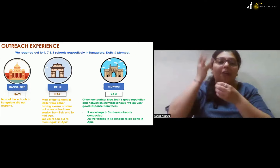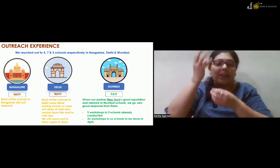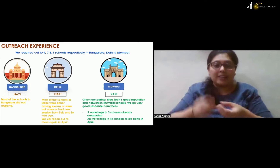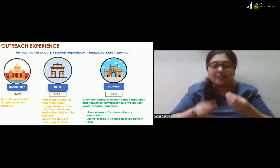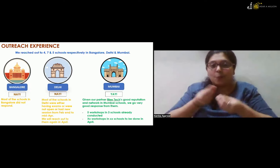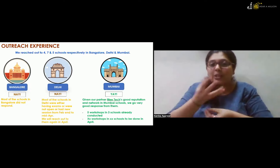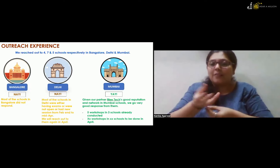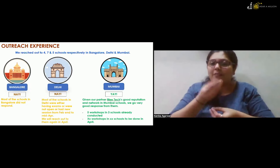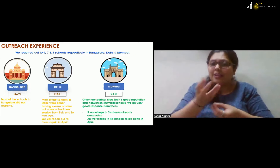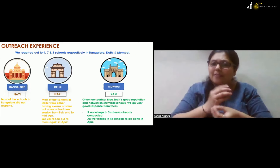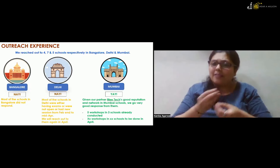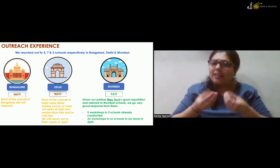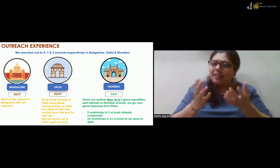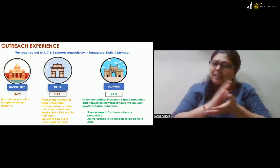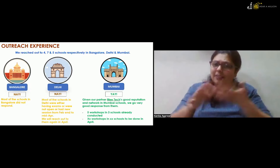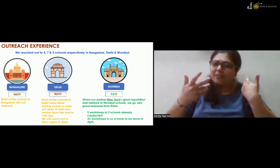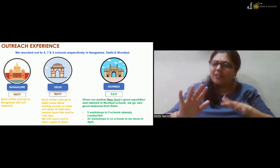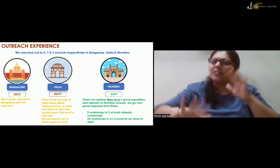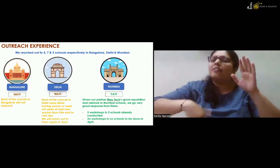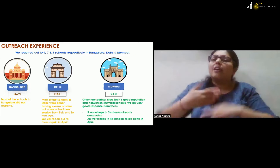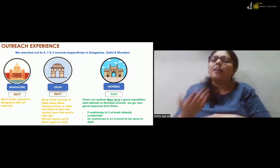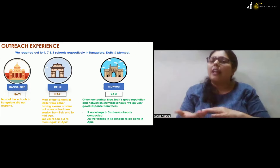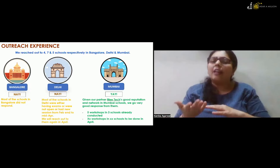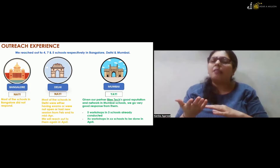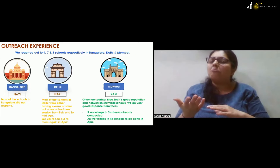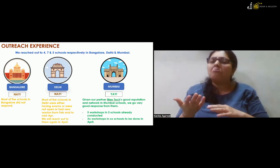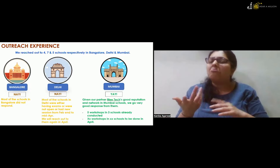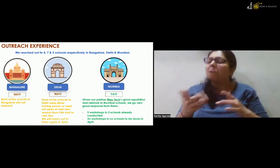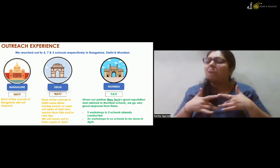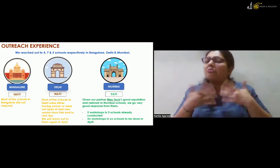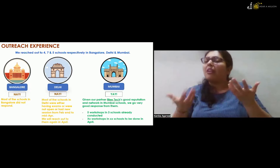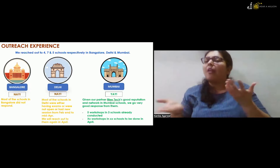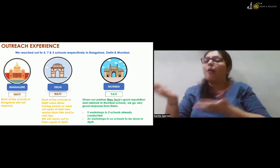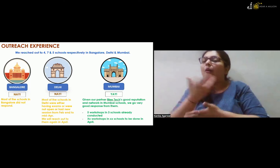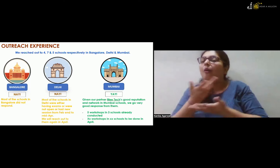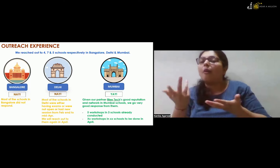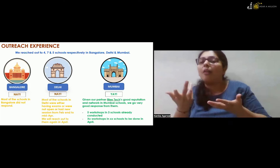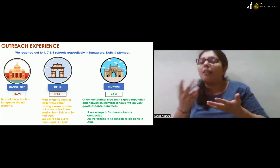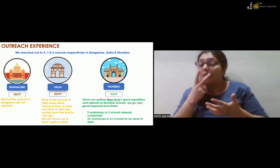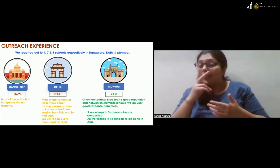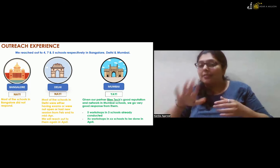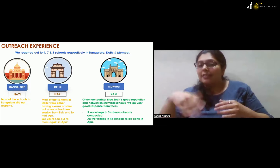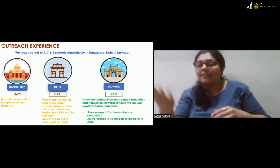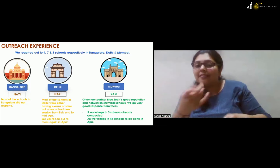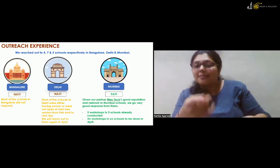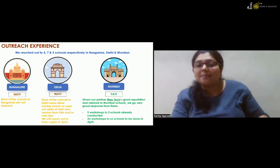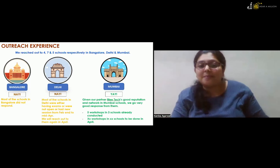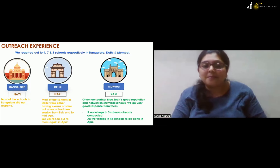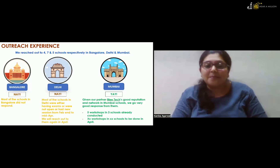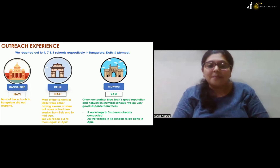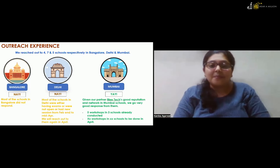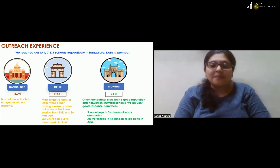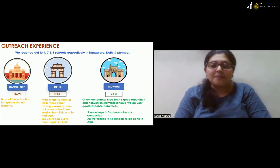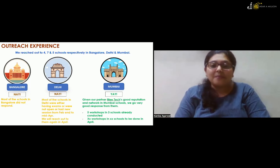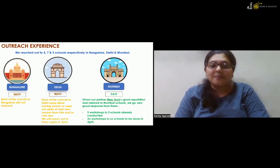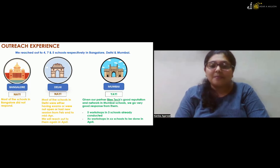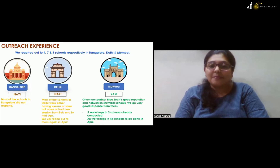deaf people conduct the sessions, audiovisual interactive